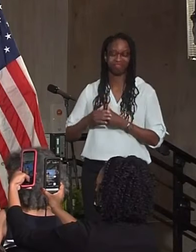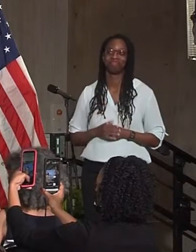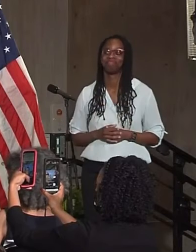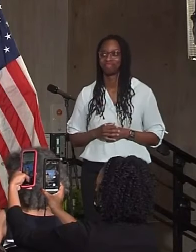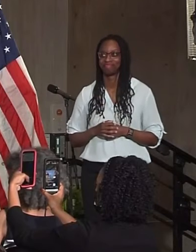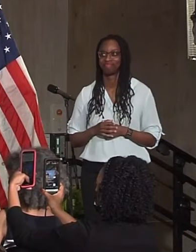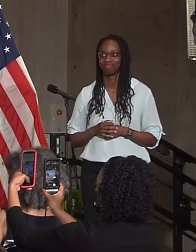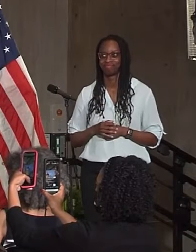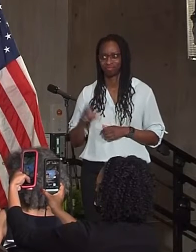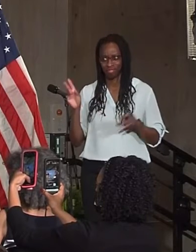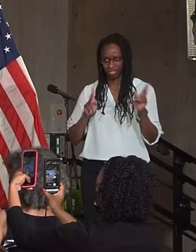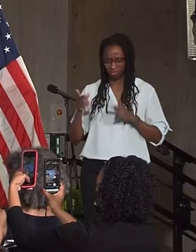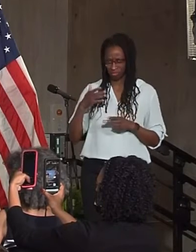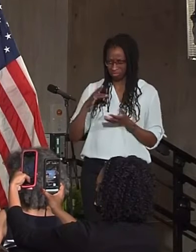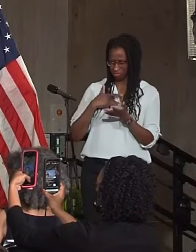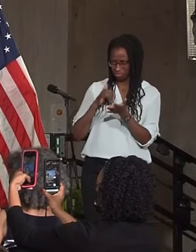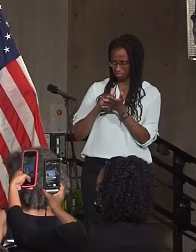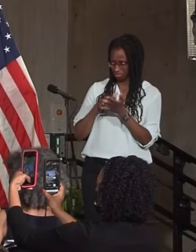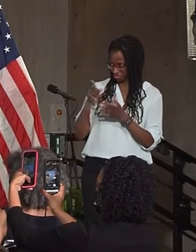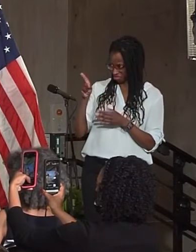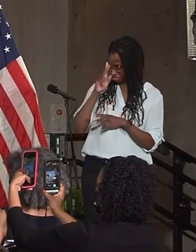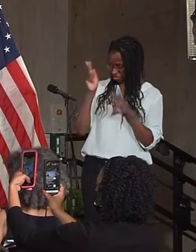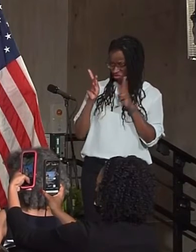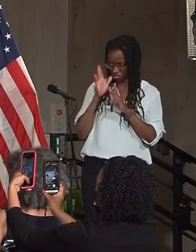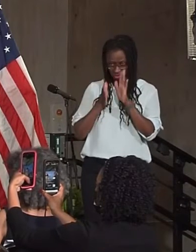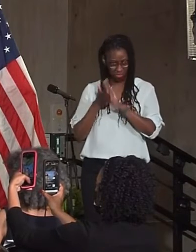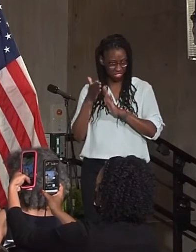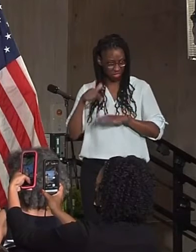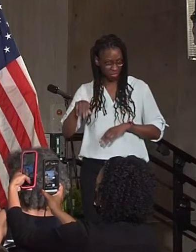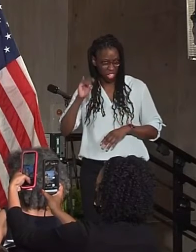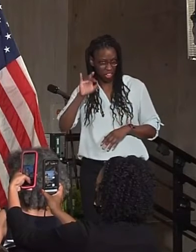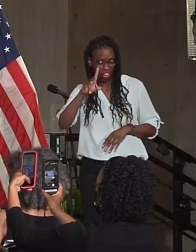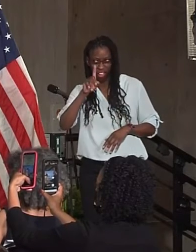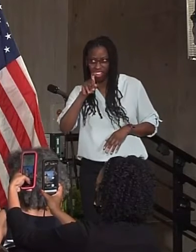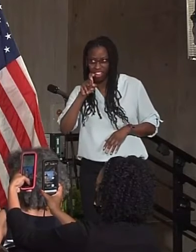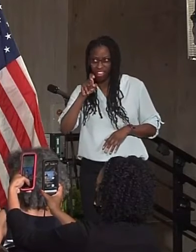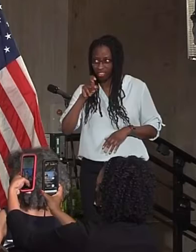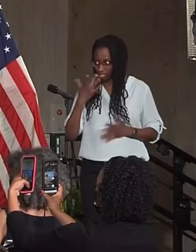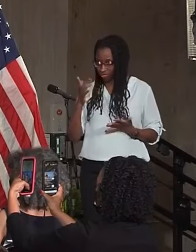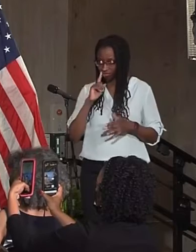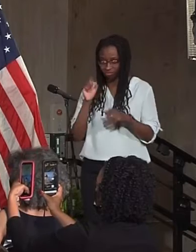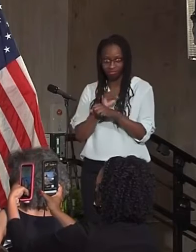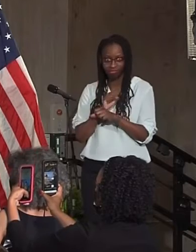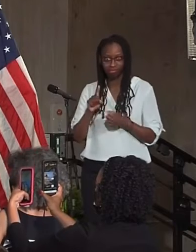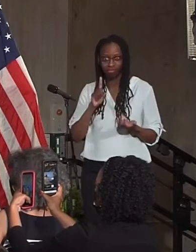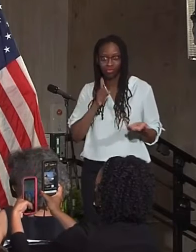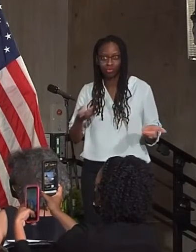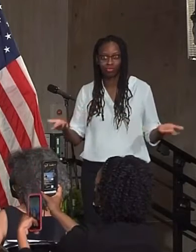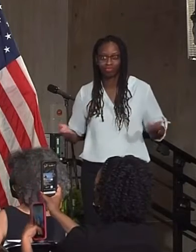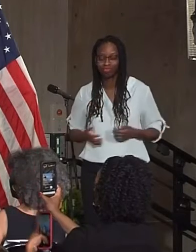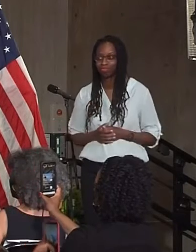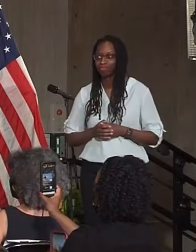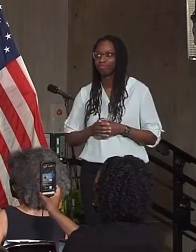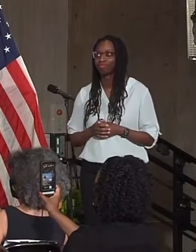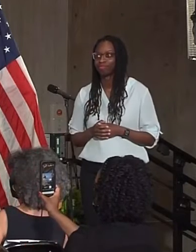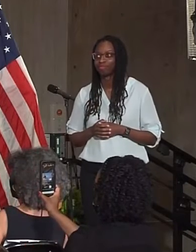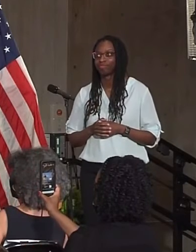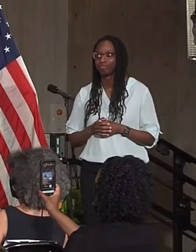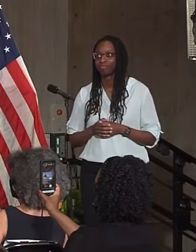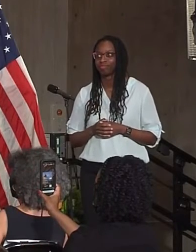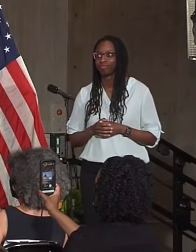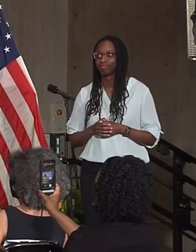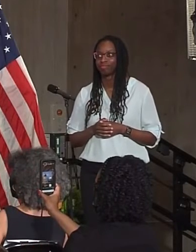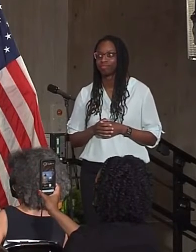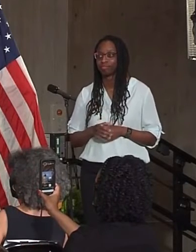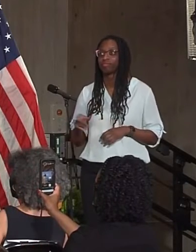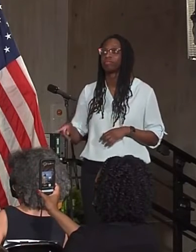dream is a reality. Now, Kim Janey has always spoken truth to power. And now that